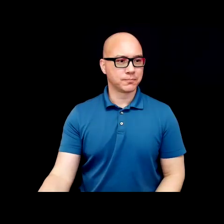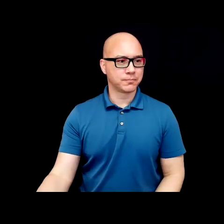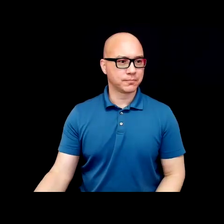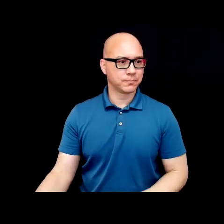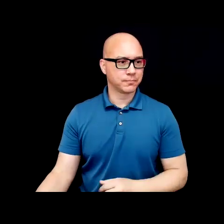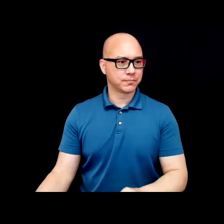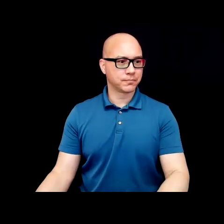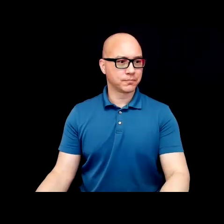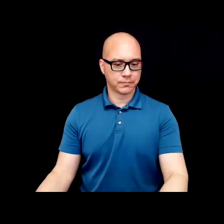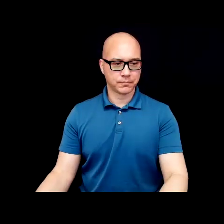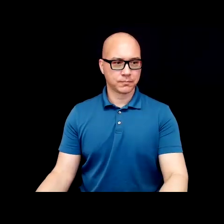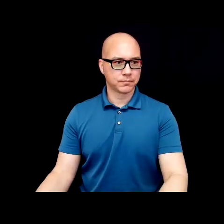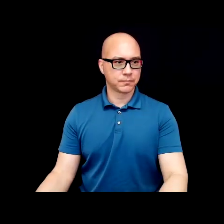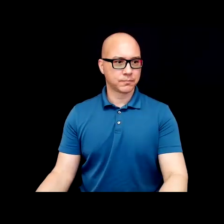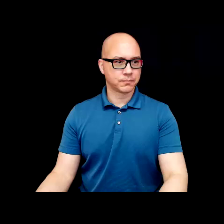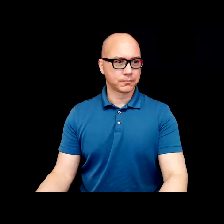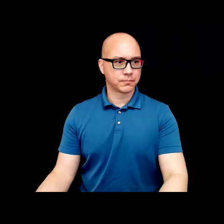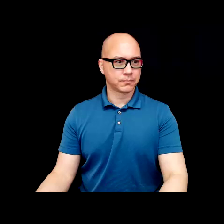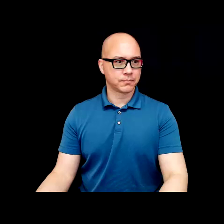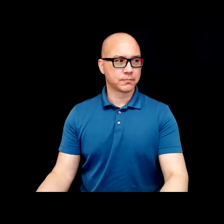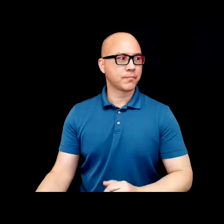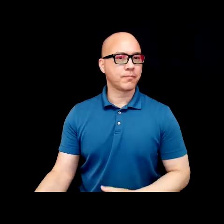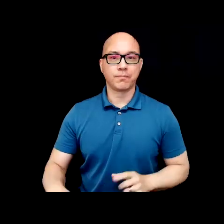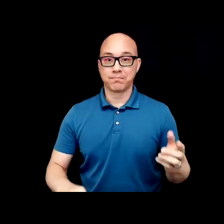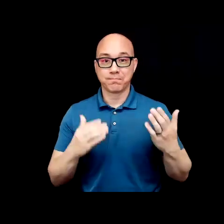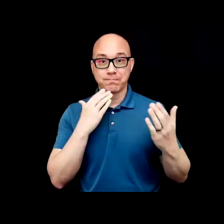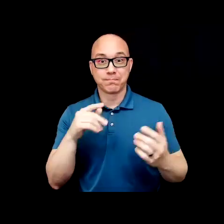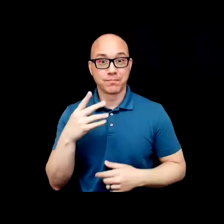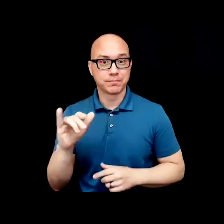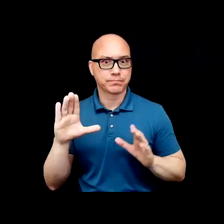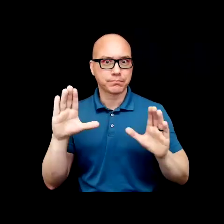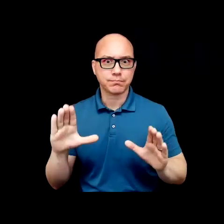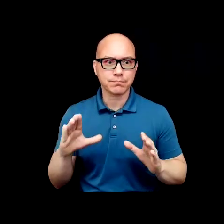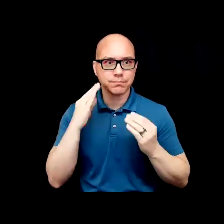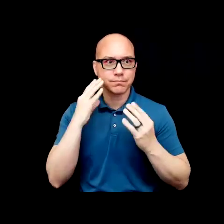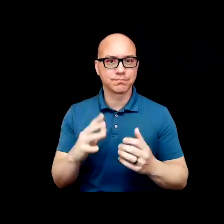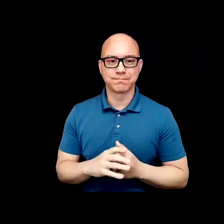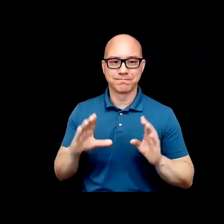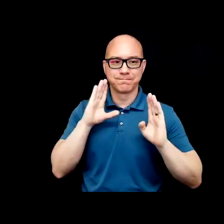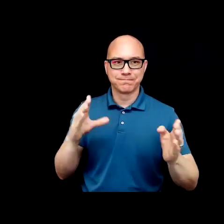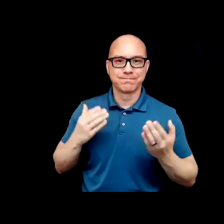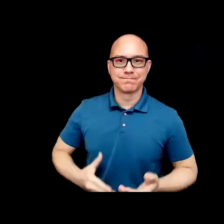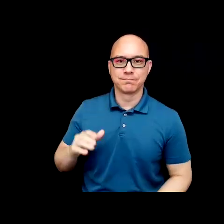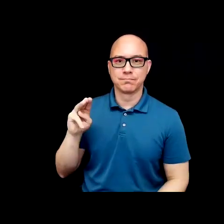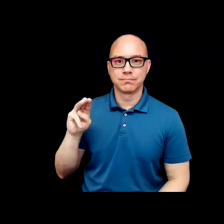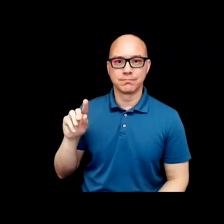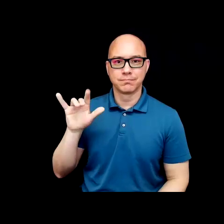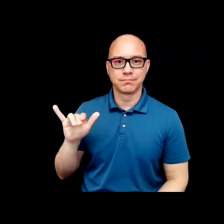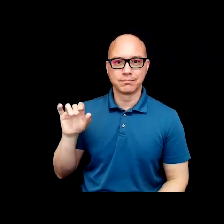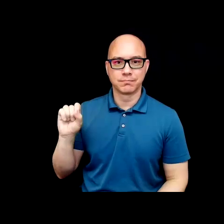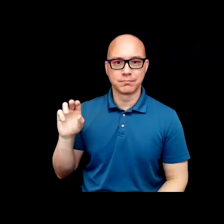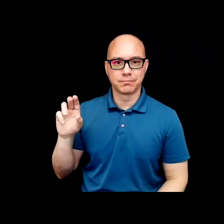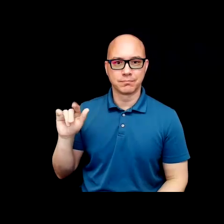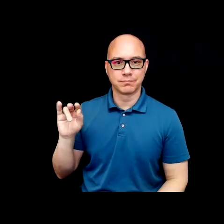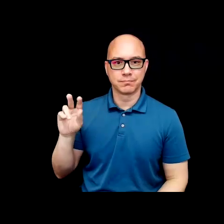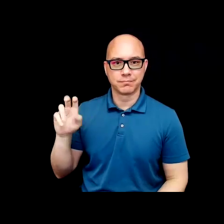Great. Thanks, Phil, for all that great information. So hello, everybody. My name is Molly Sullivan, and it's great to be here with